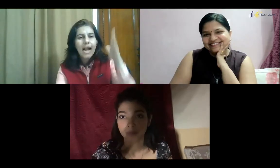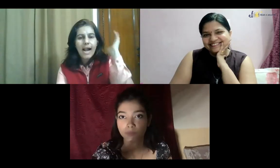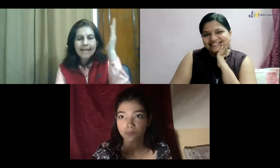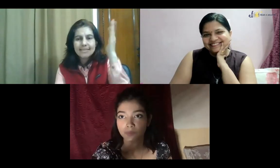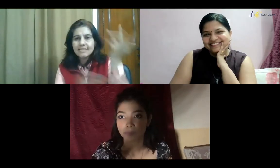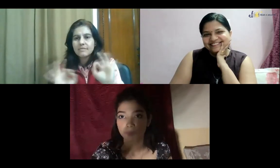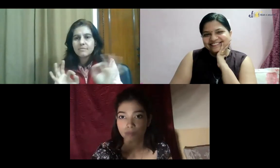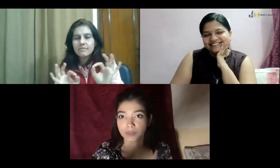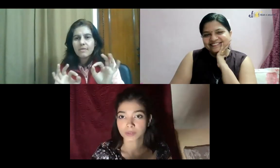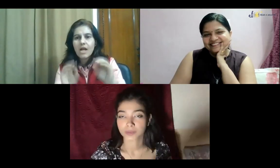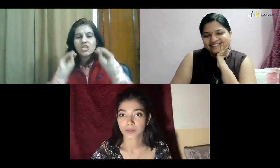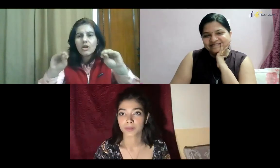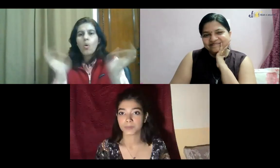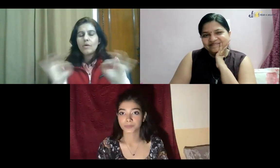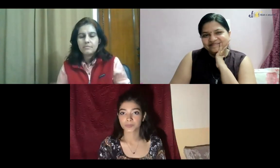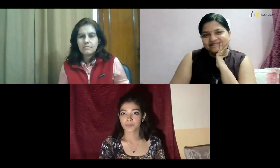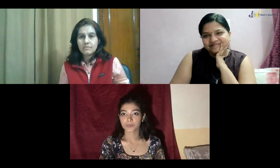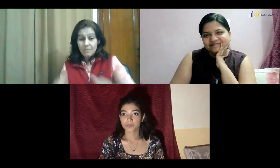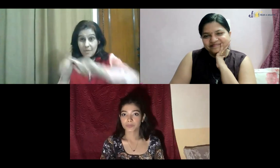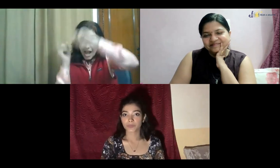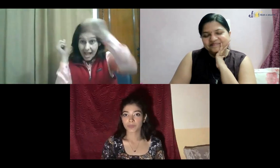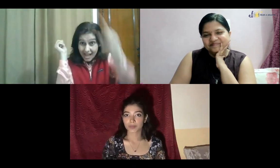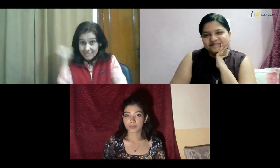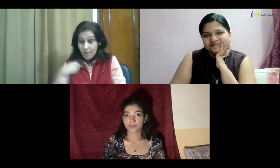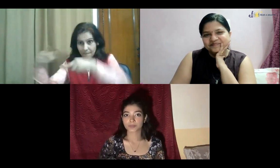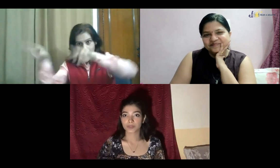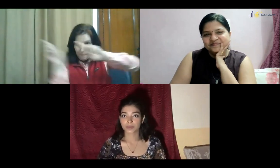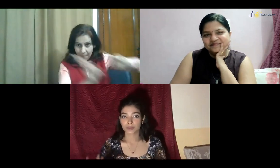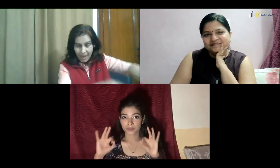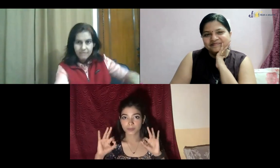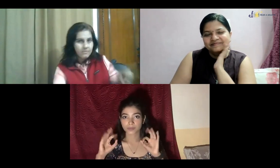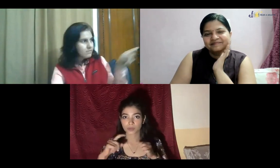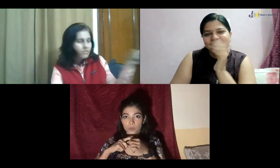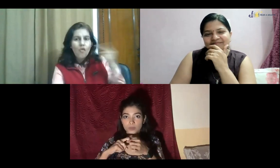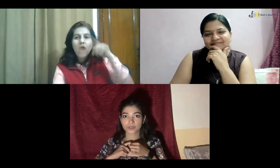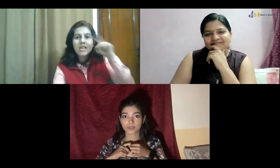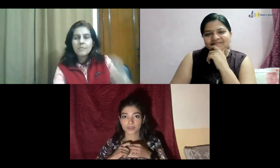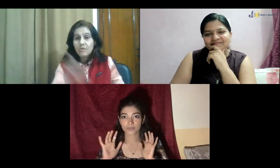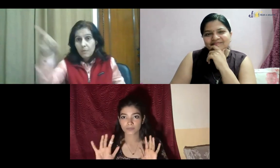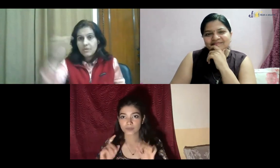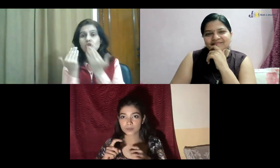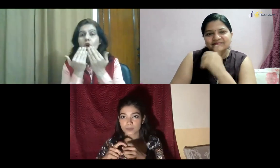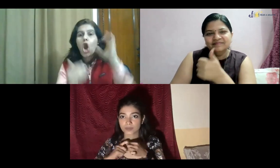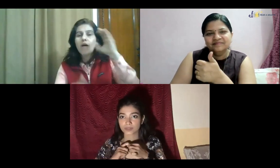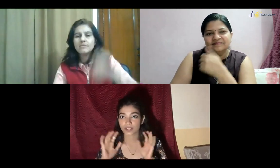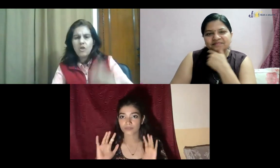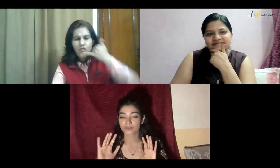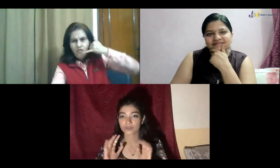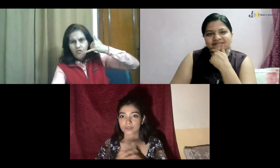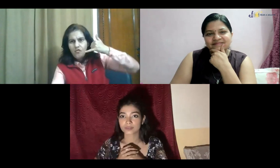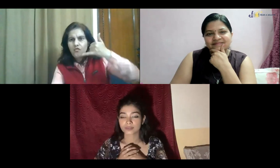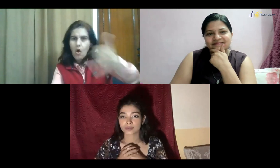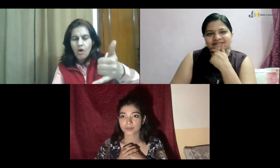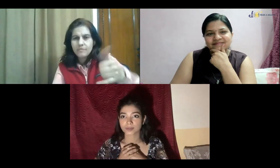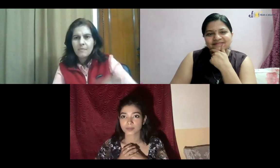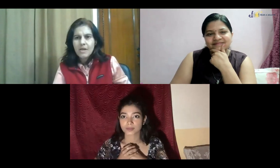But who will taught me? We were not have the teacher who will explain things to us. So in